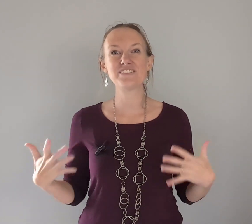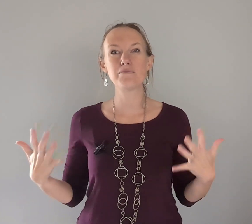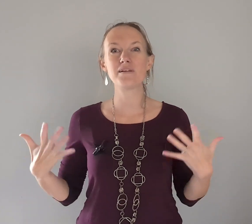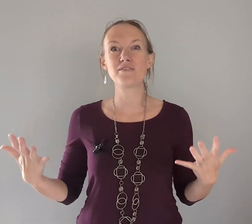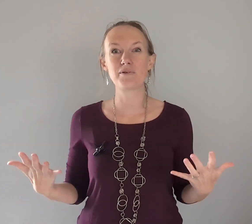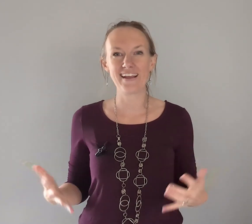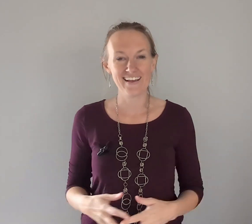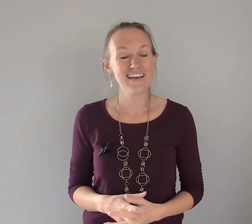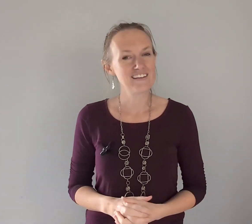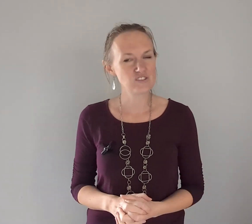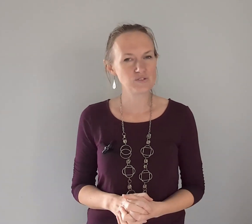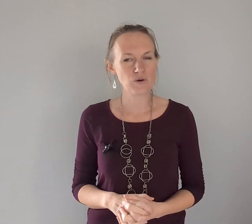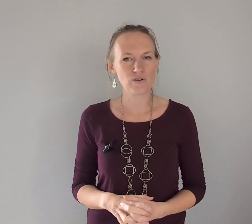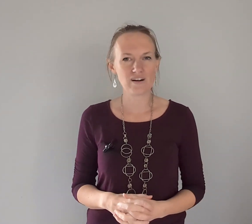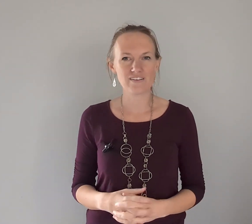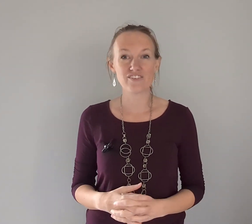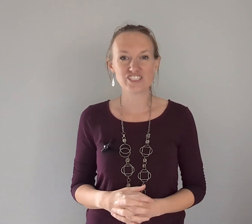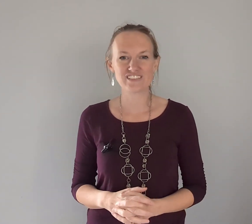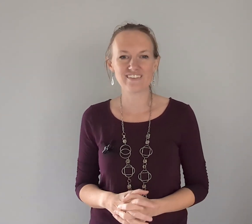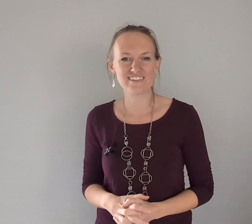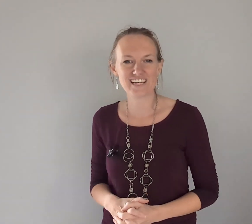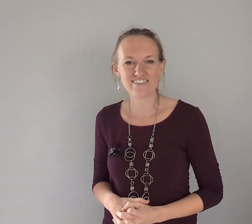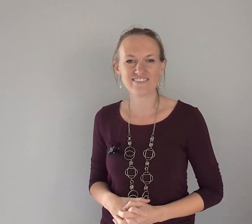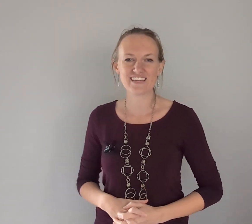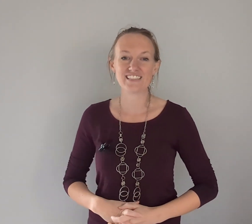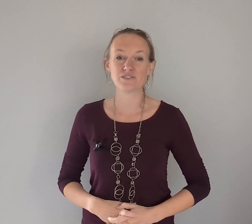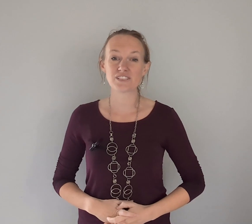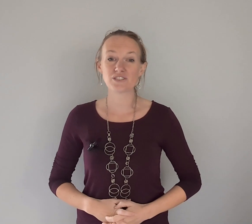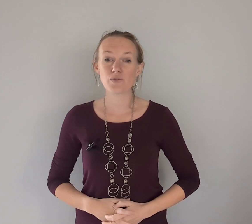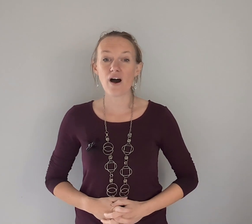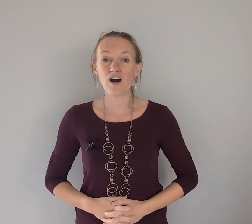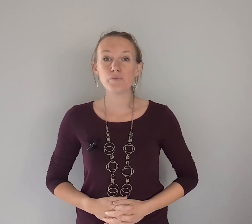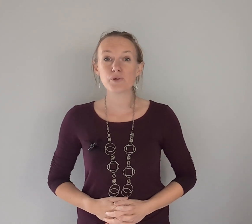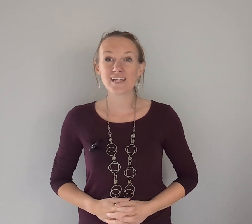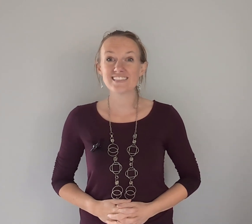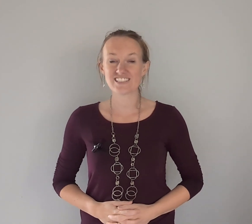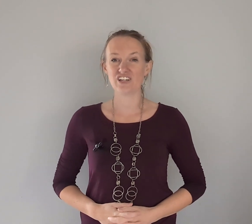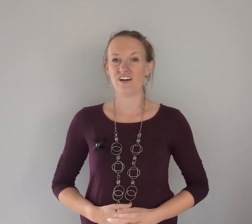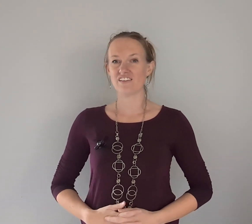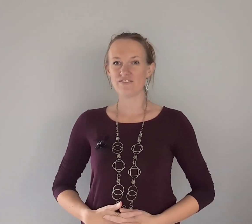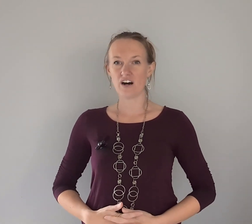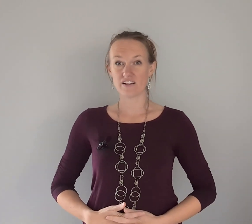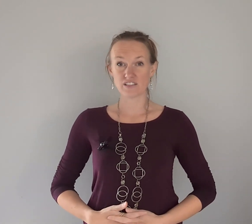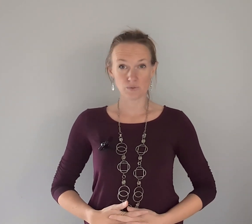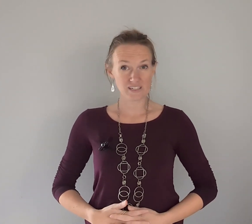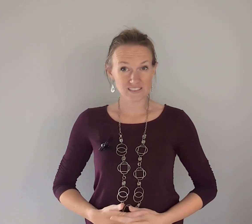you a bit of a break because the verses are a little tough. Okay, so it starts with all praise to God the Father. So we're going to